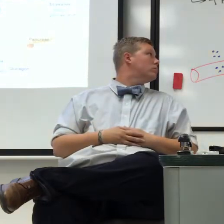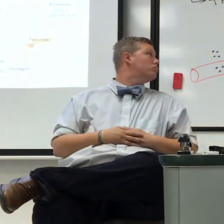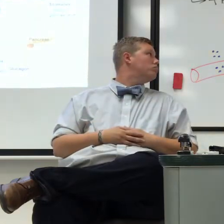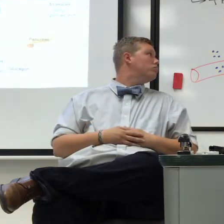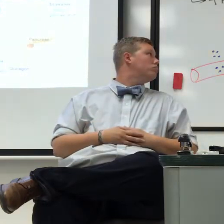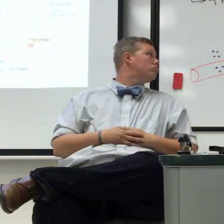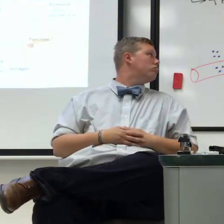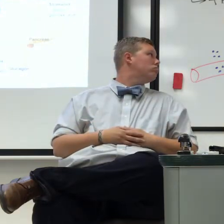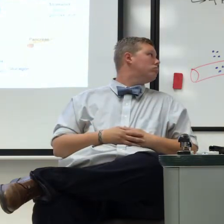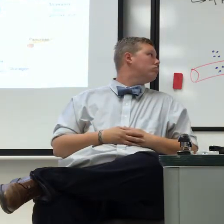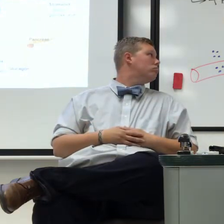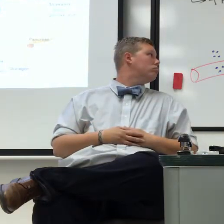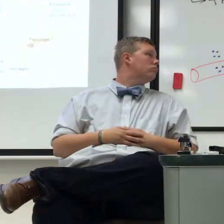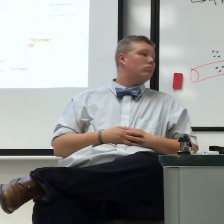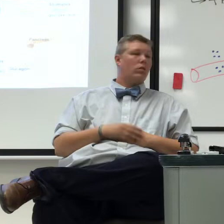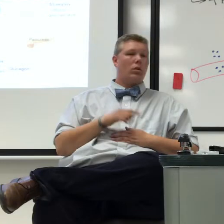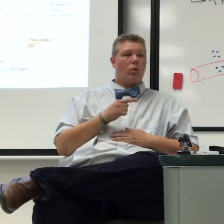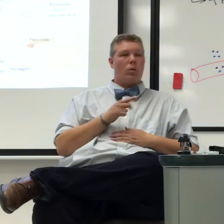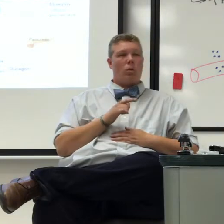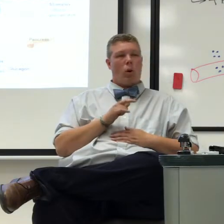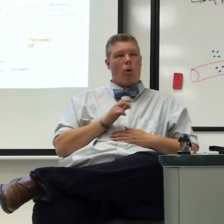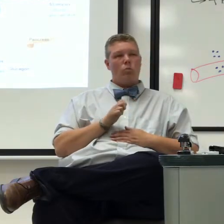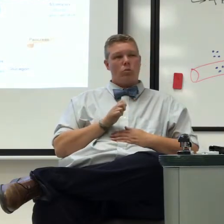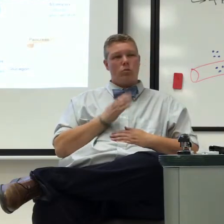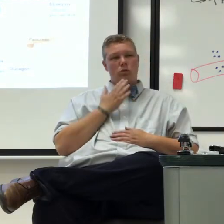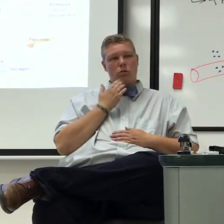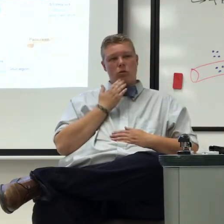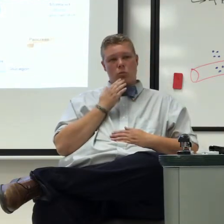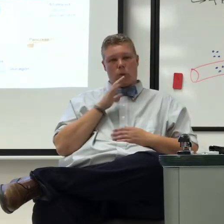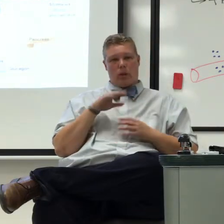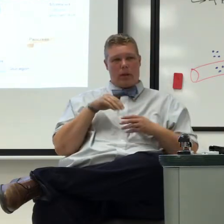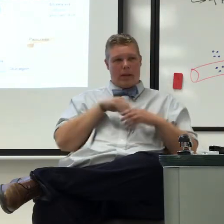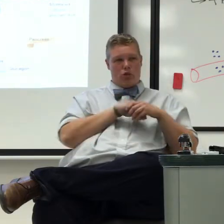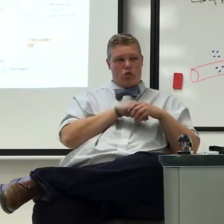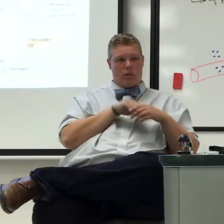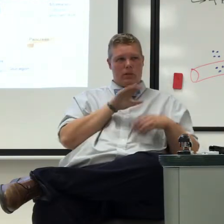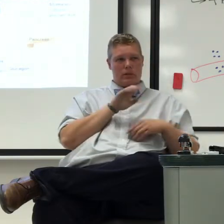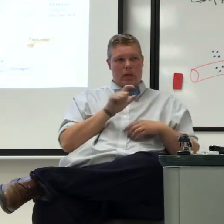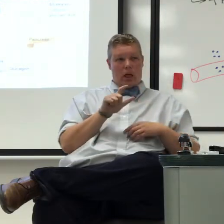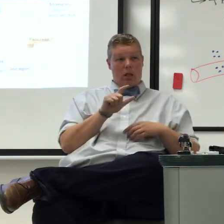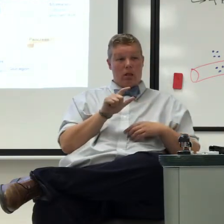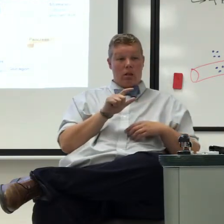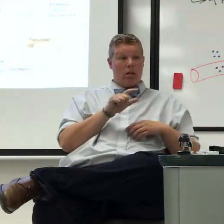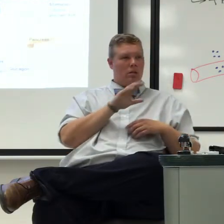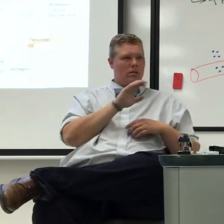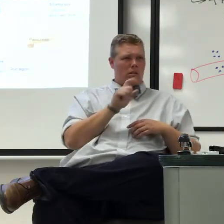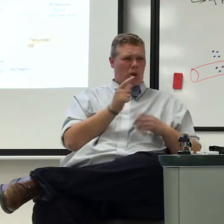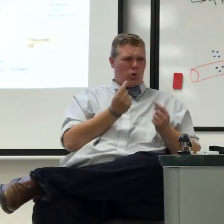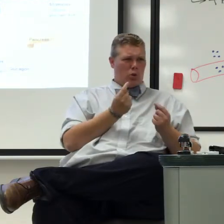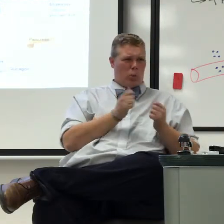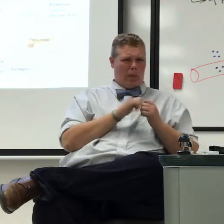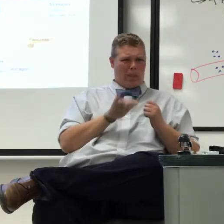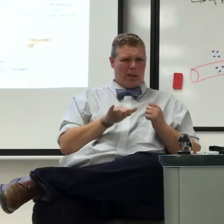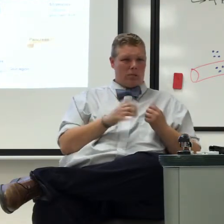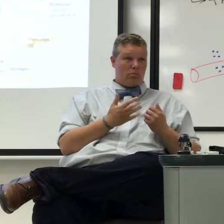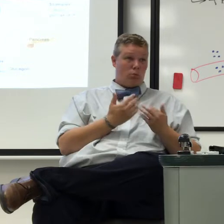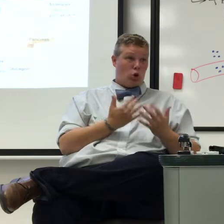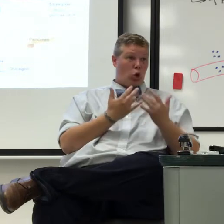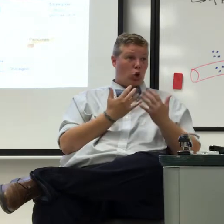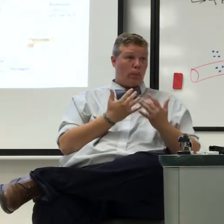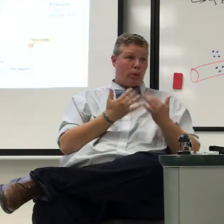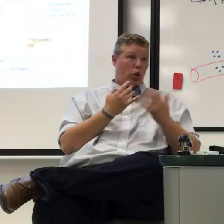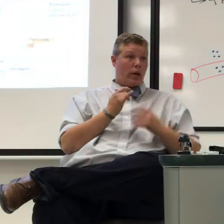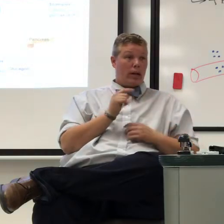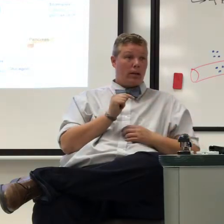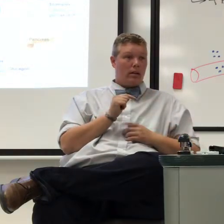Right, and that way the glucose can enter the cell. What do cells do with this fuel? Well, they can burn it. They can